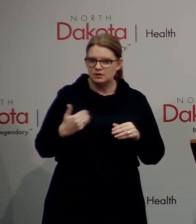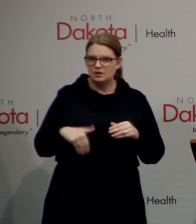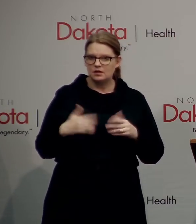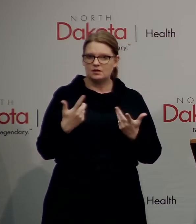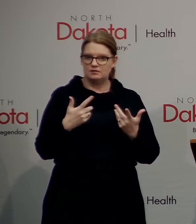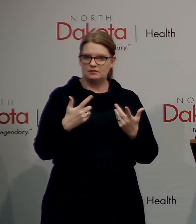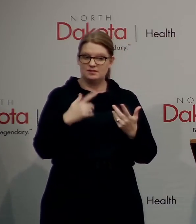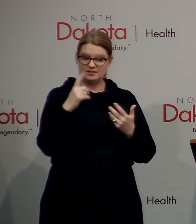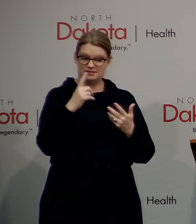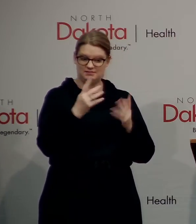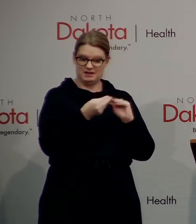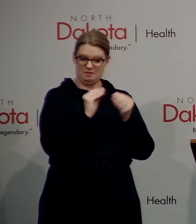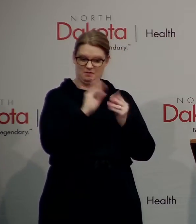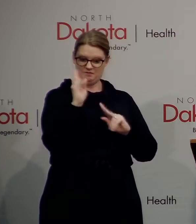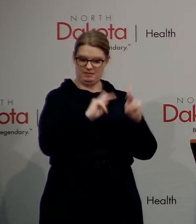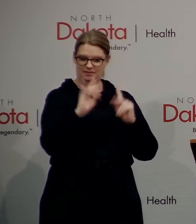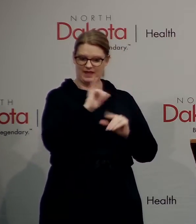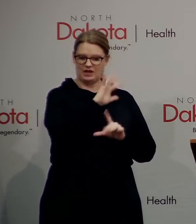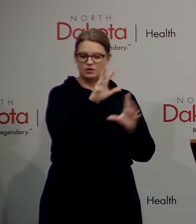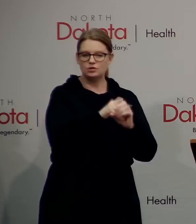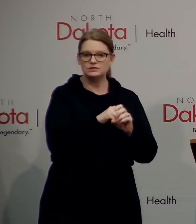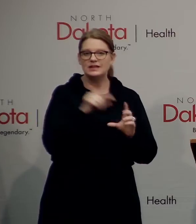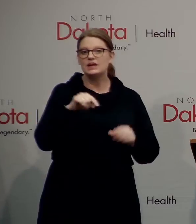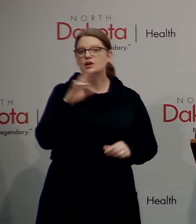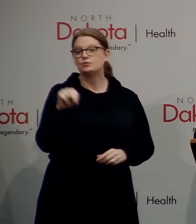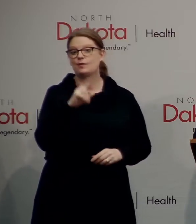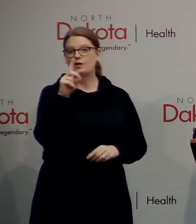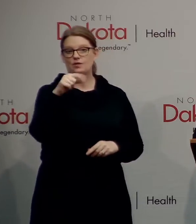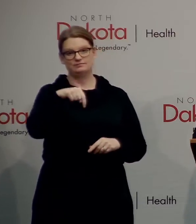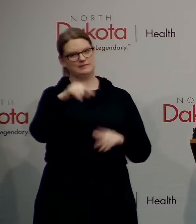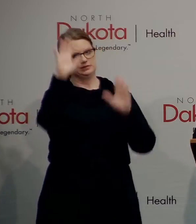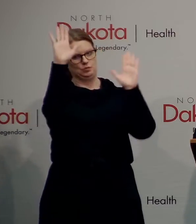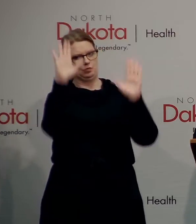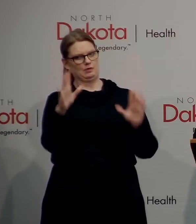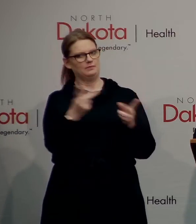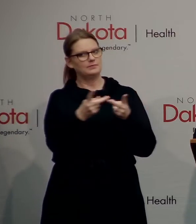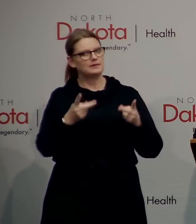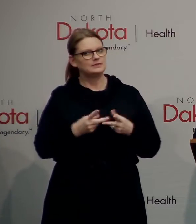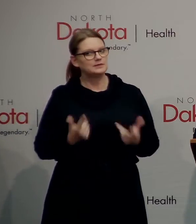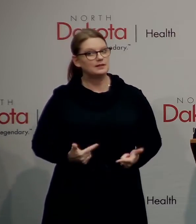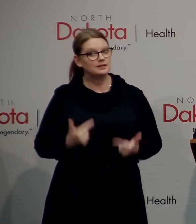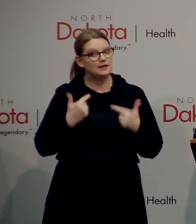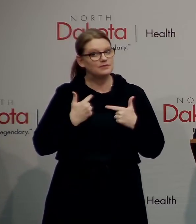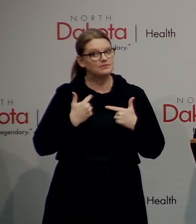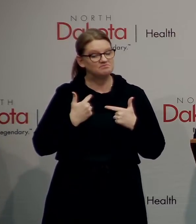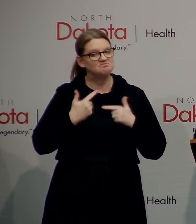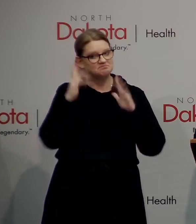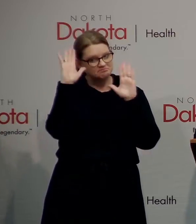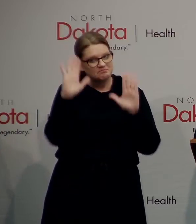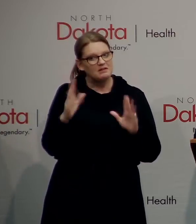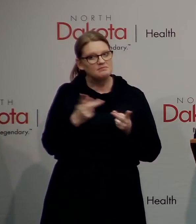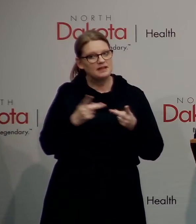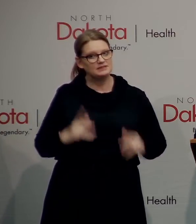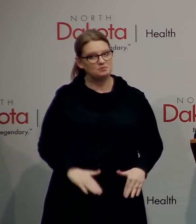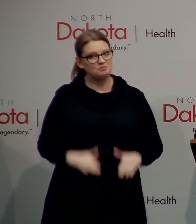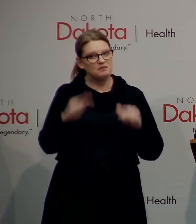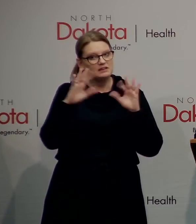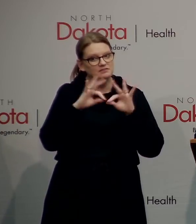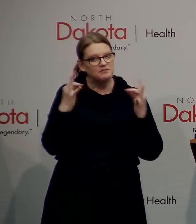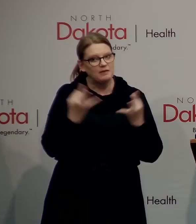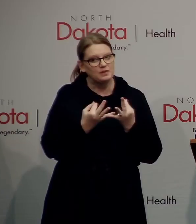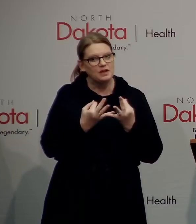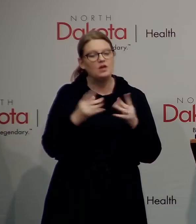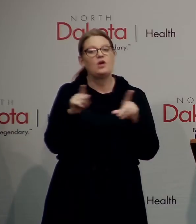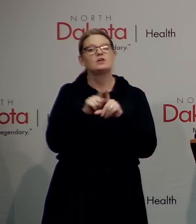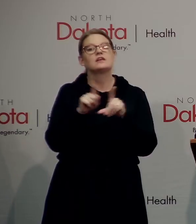population that is, because in North Dakota, being the great place to live, great place to raise a family. It's a great place to also have a